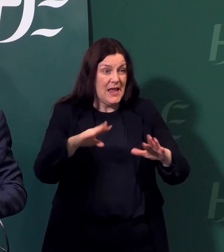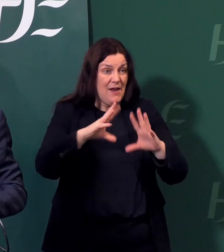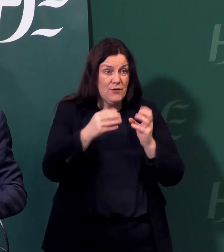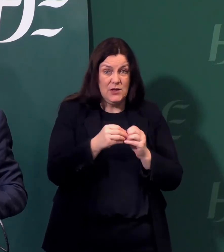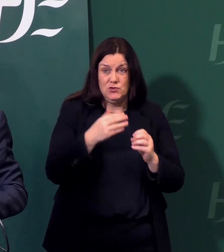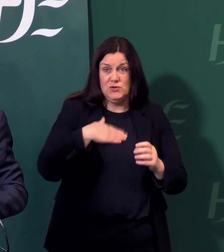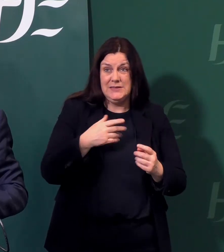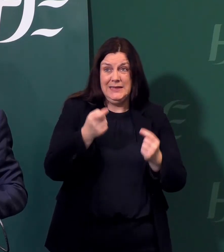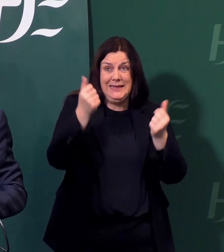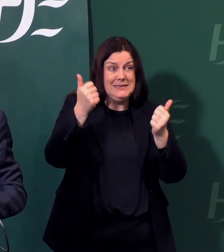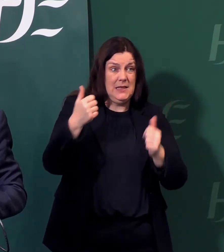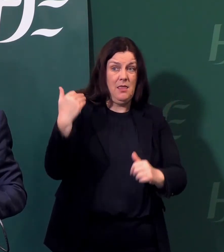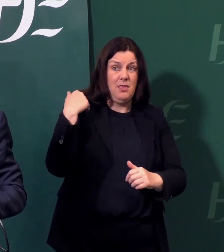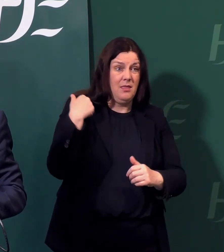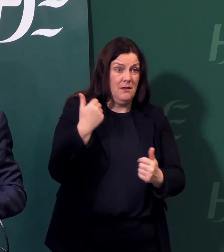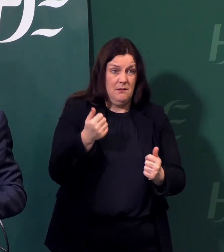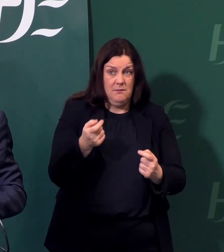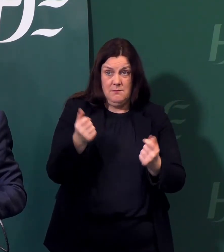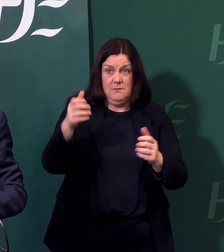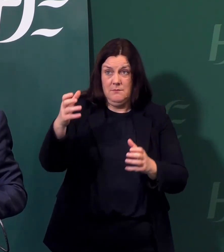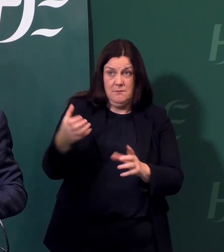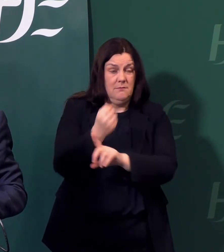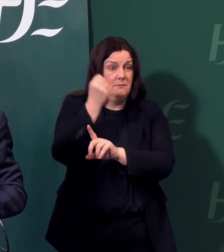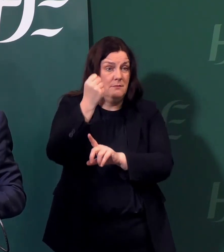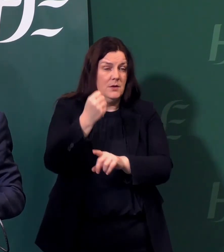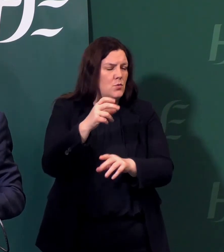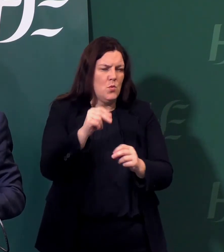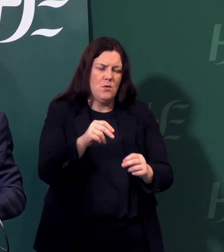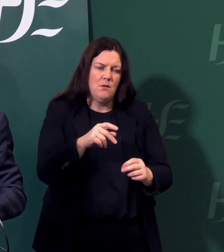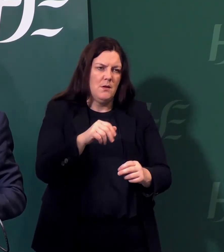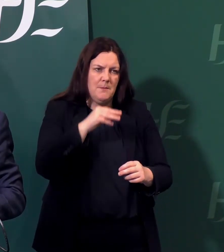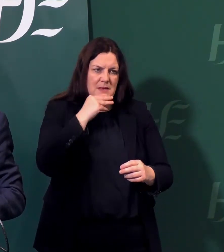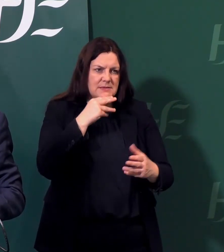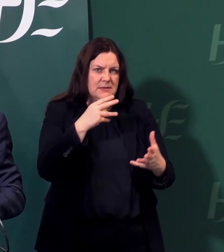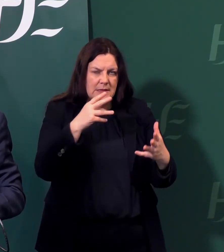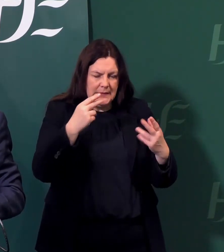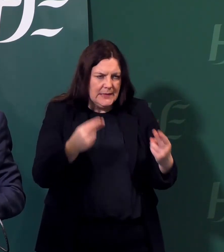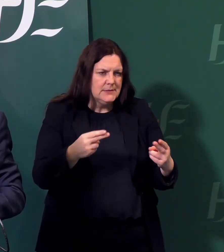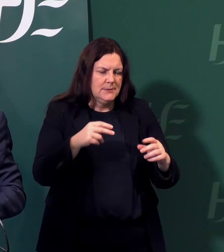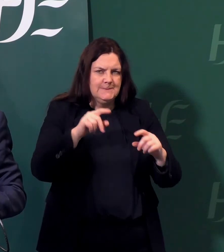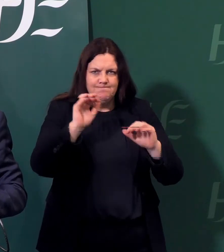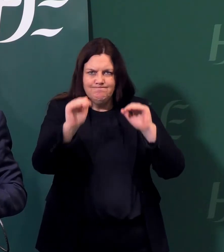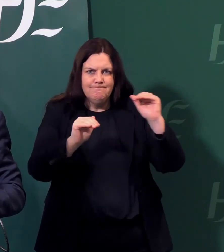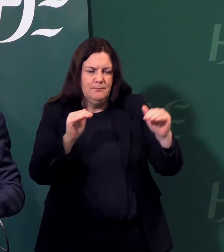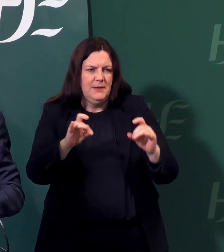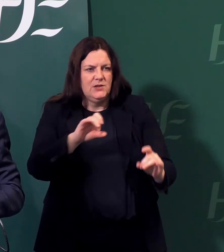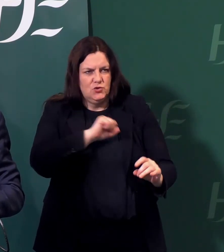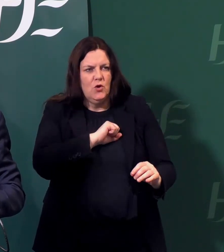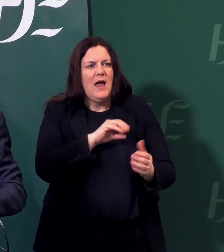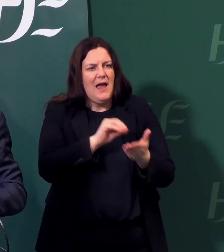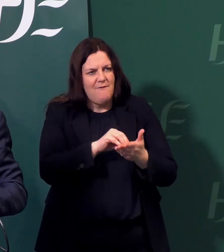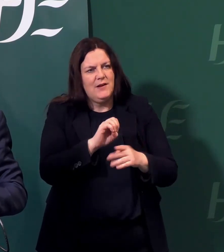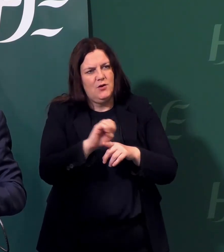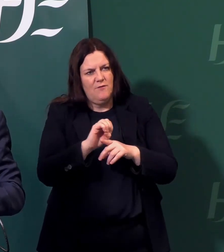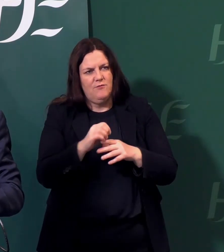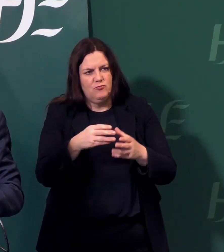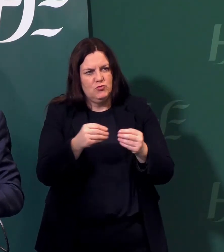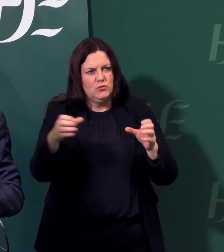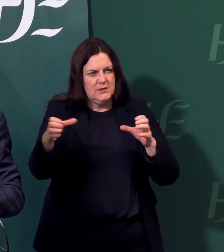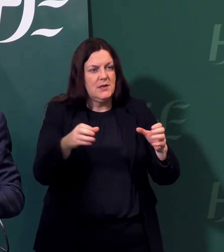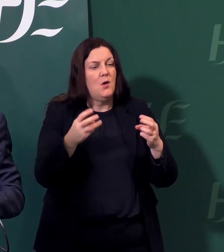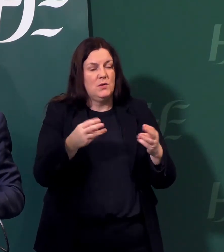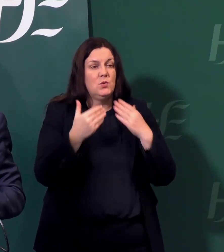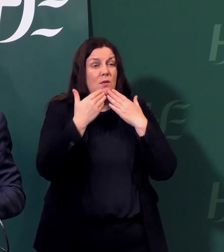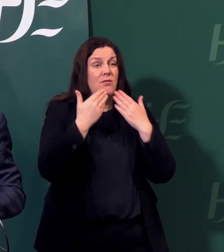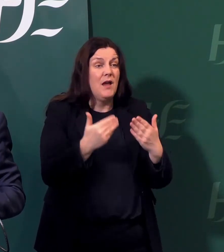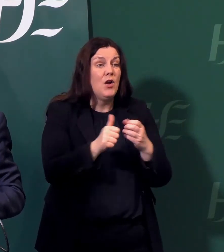an elastic resource, and we are really aiming to get the highest level of resources we can. And I want to thank other sectors who are